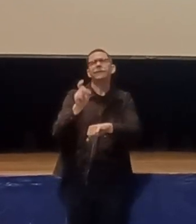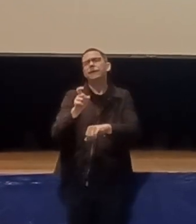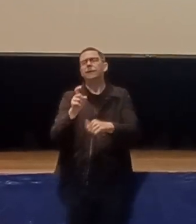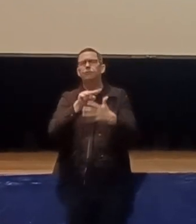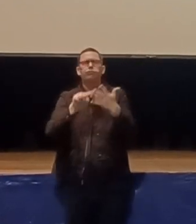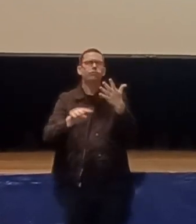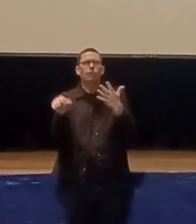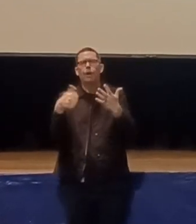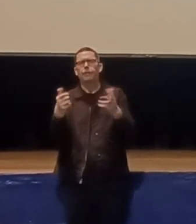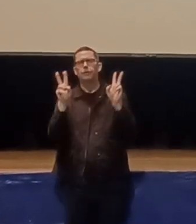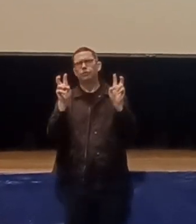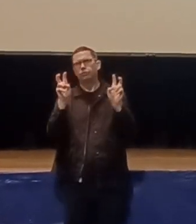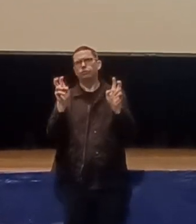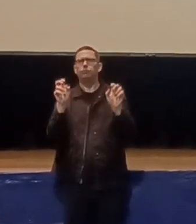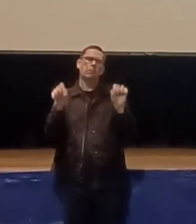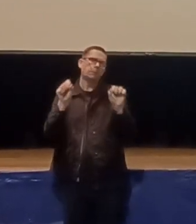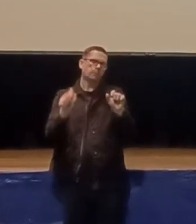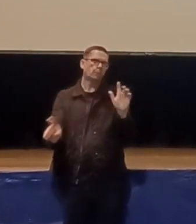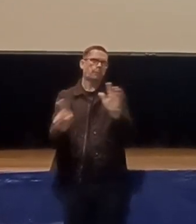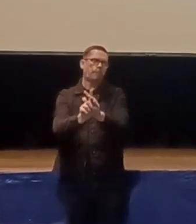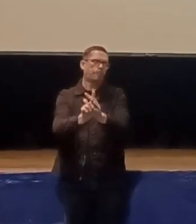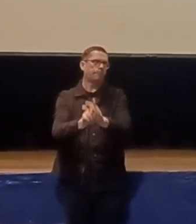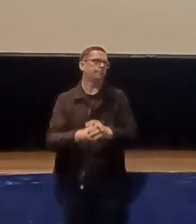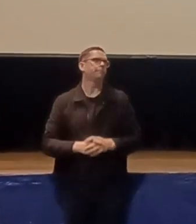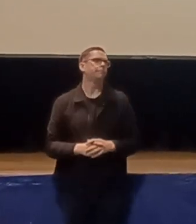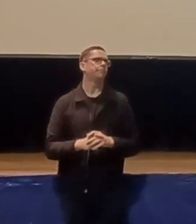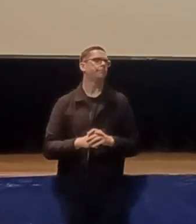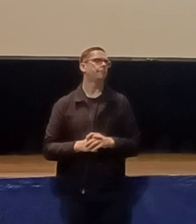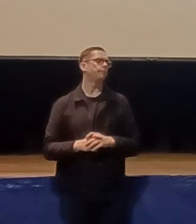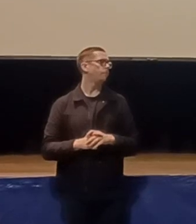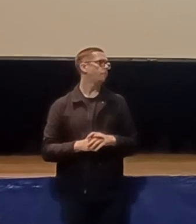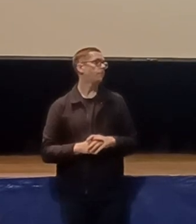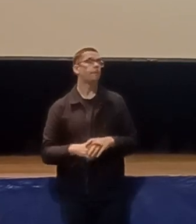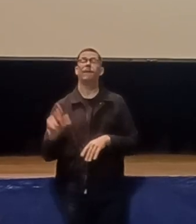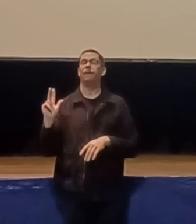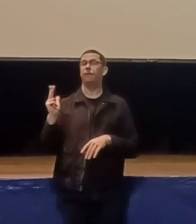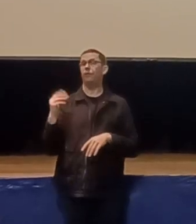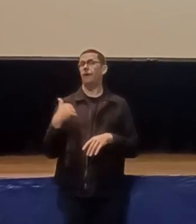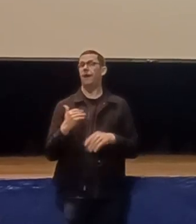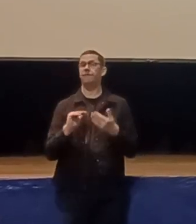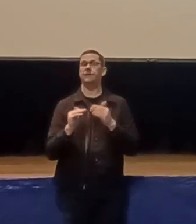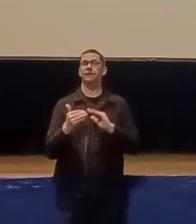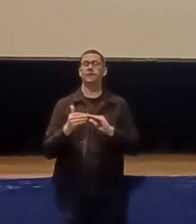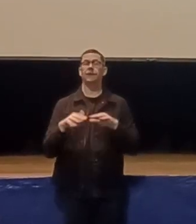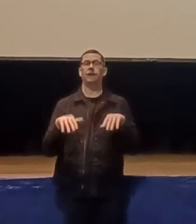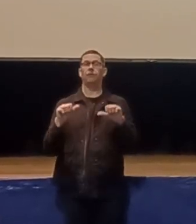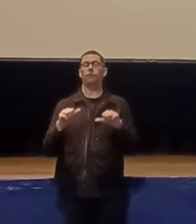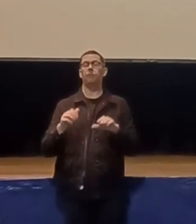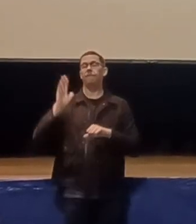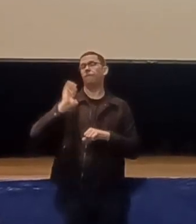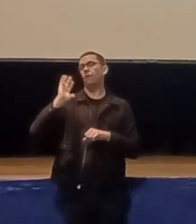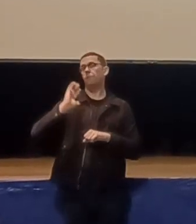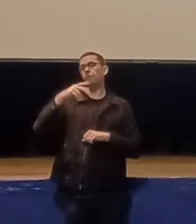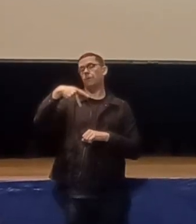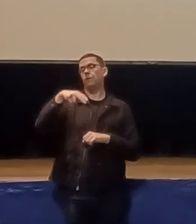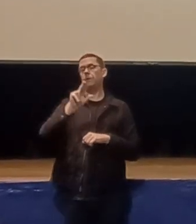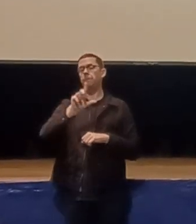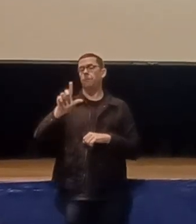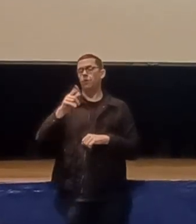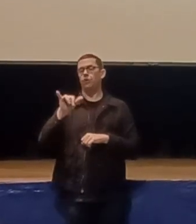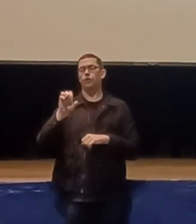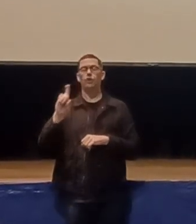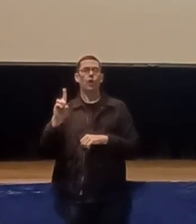of issues that come up. Third, we have the city-owned former pull yard, which is critical to their